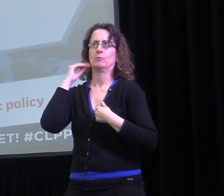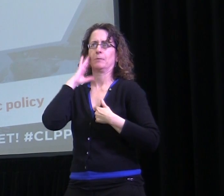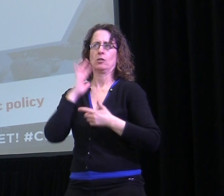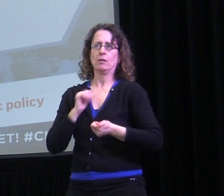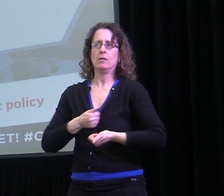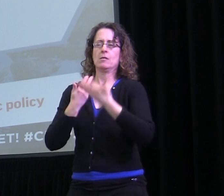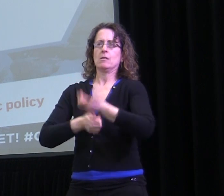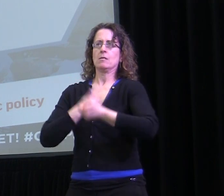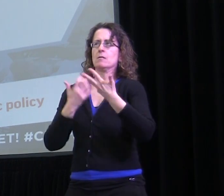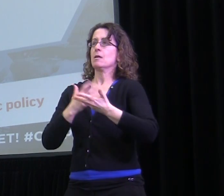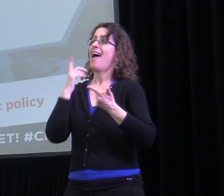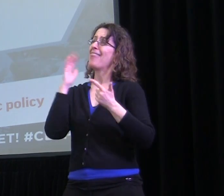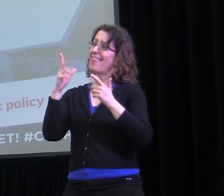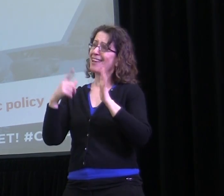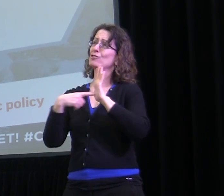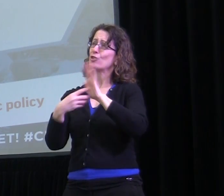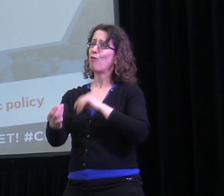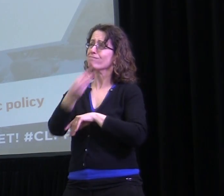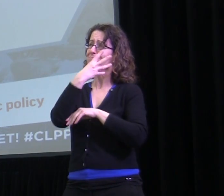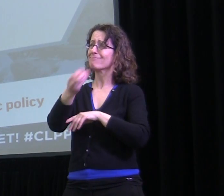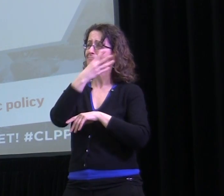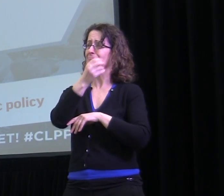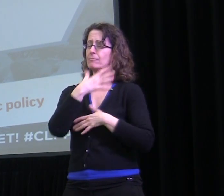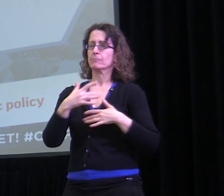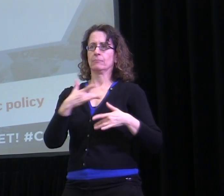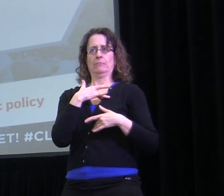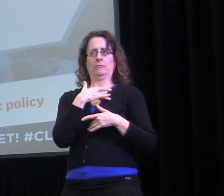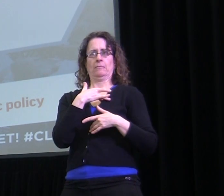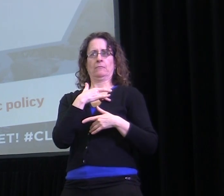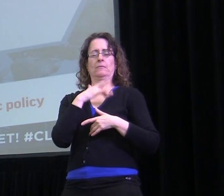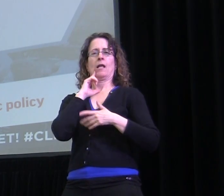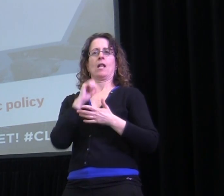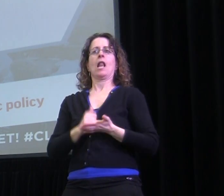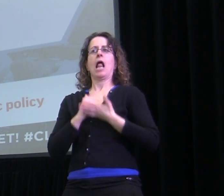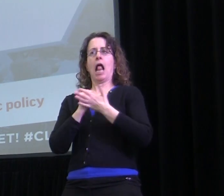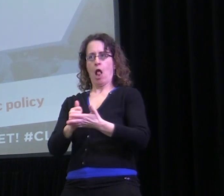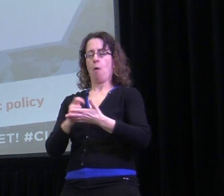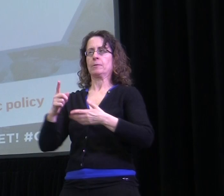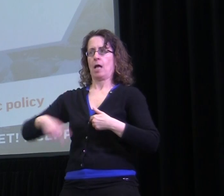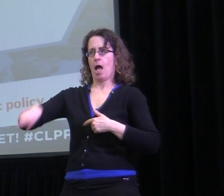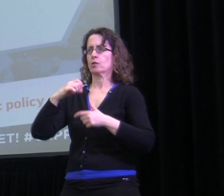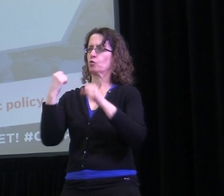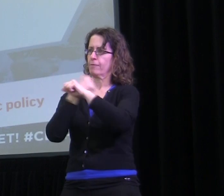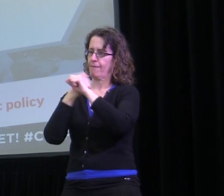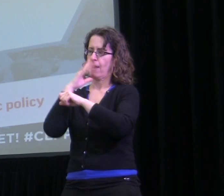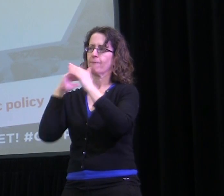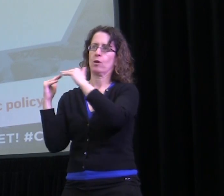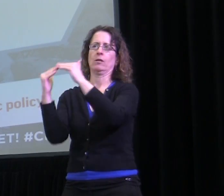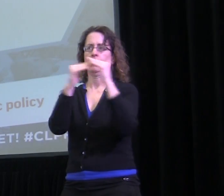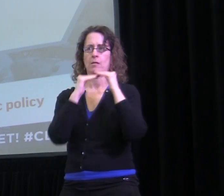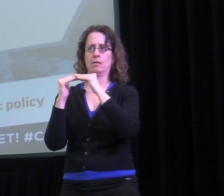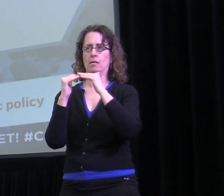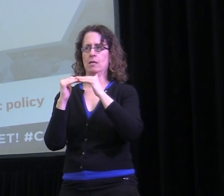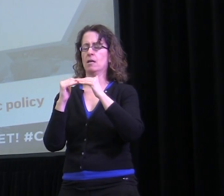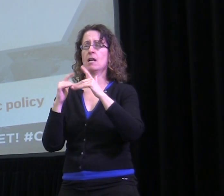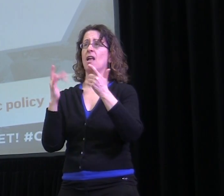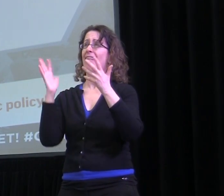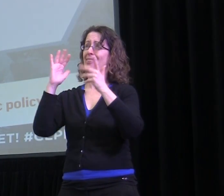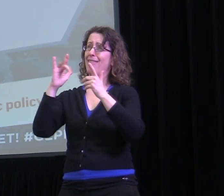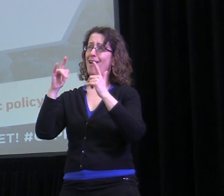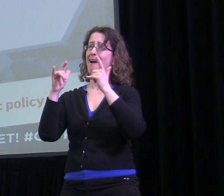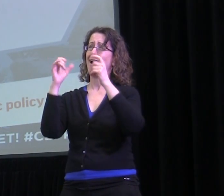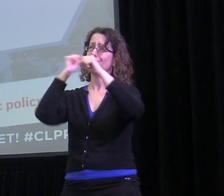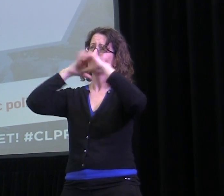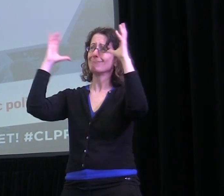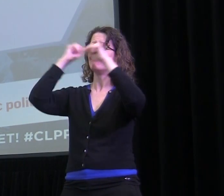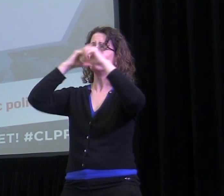disturbing visuals we've seen that depict the entrenched white supremacy and the fight against the state for justice. I've thought about what these images mean and about how seeing people